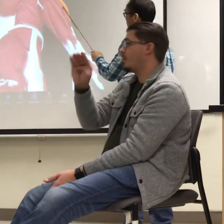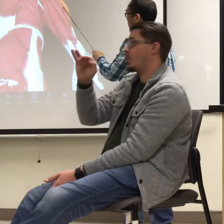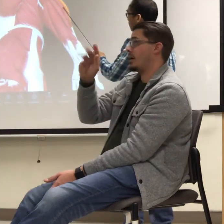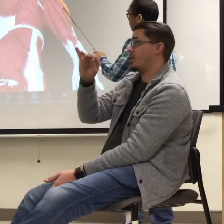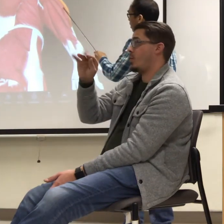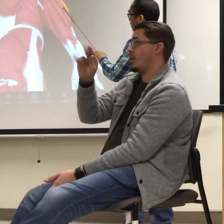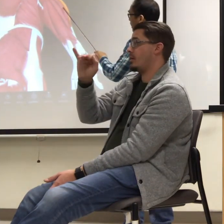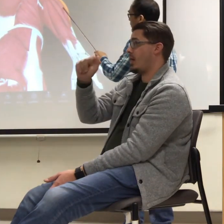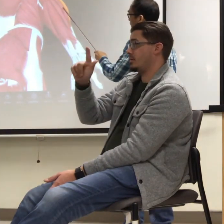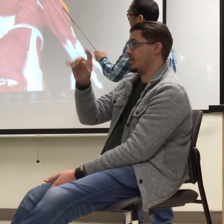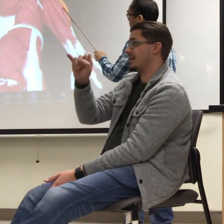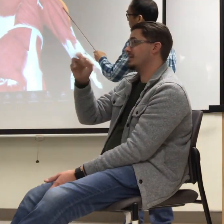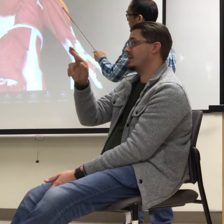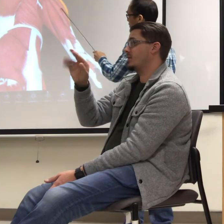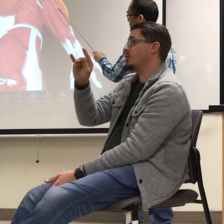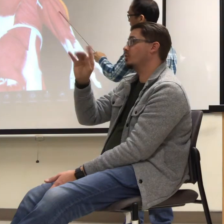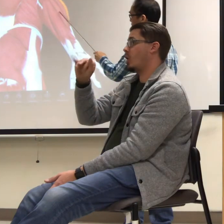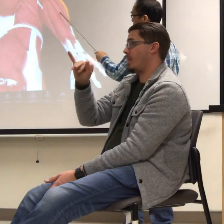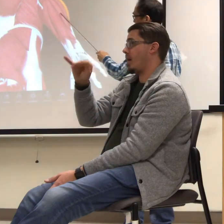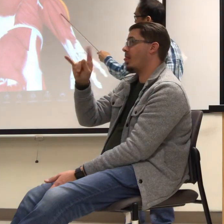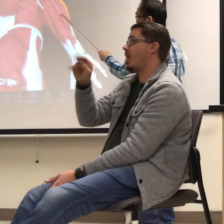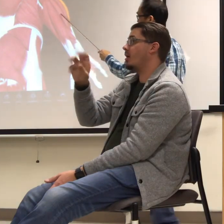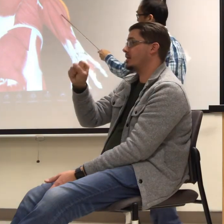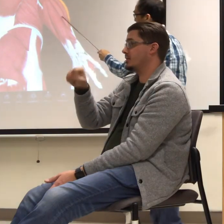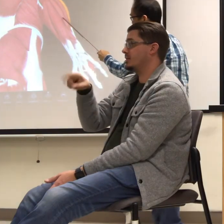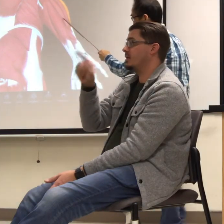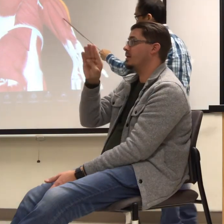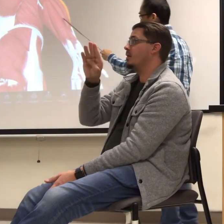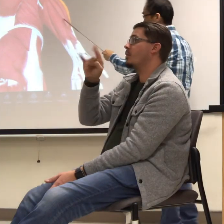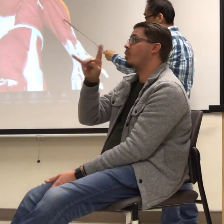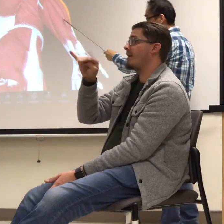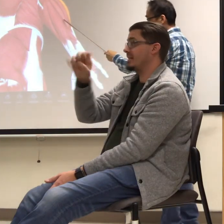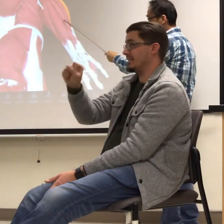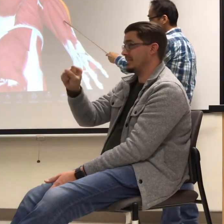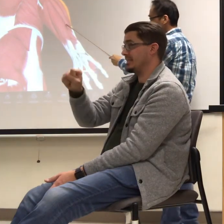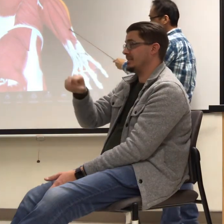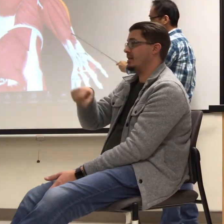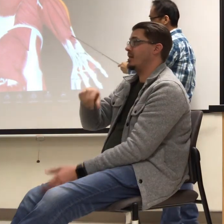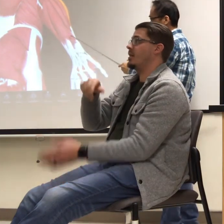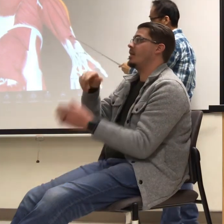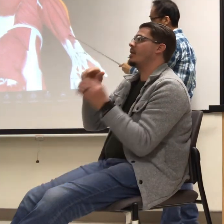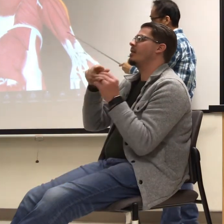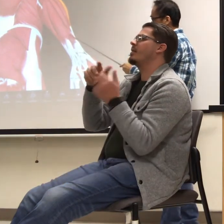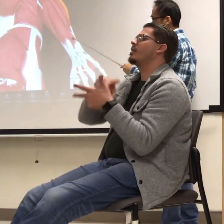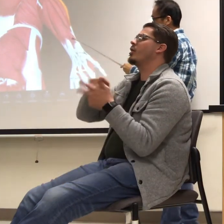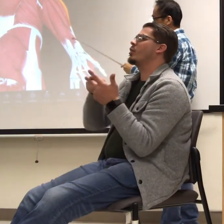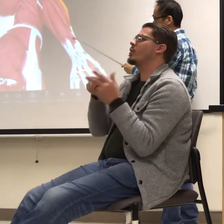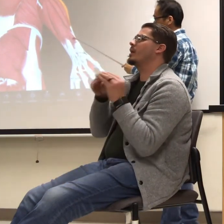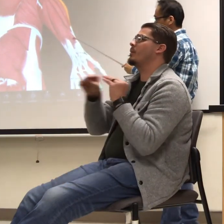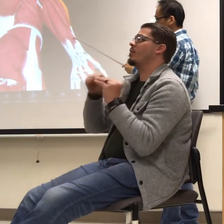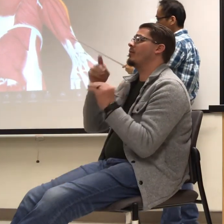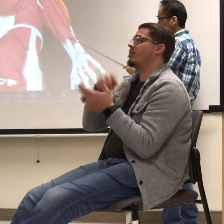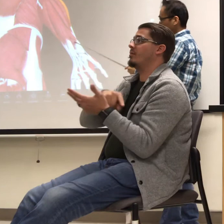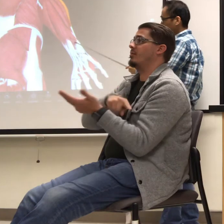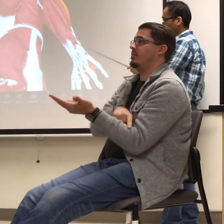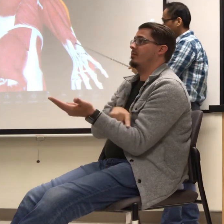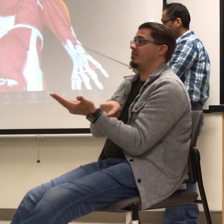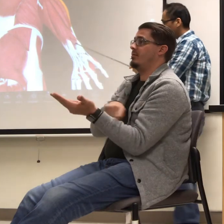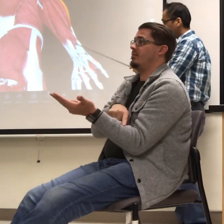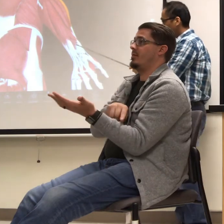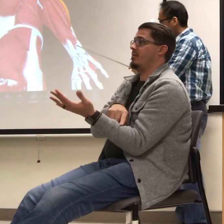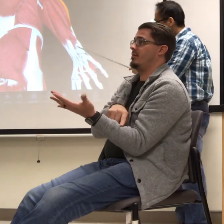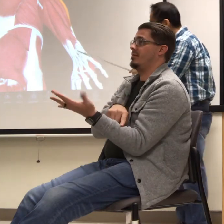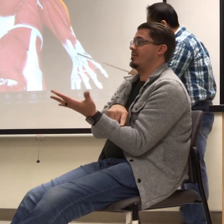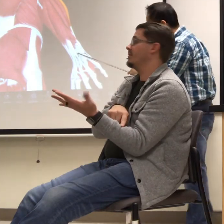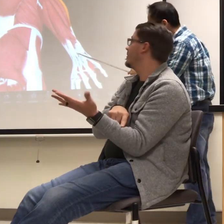Brachioradialis, Extensor Carpi Radialis Longus, Extensor Carpi Radialis Brevis. Then the three movers of the thumb. Abductor Pollicis Longus, Extensor